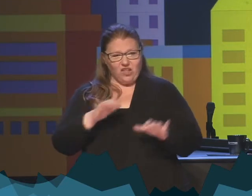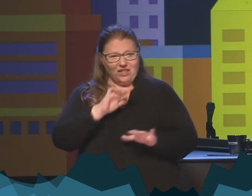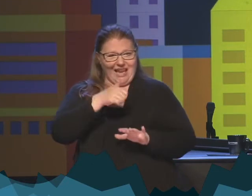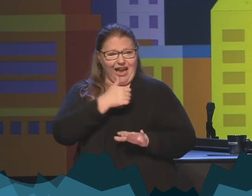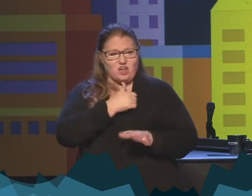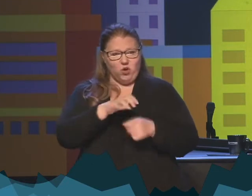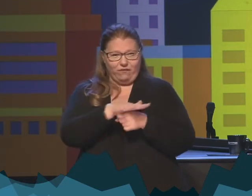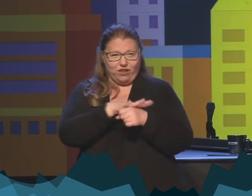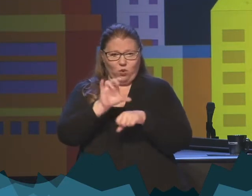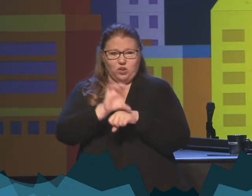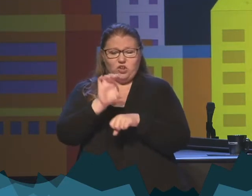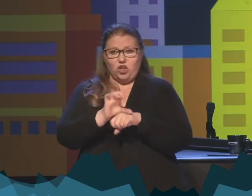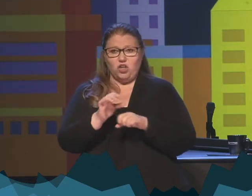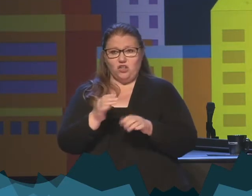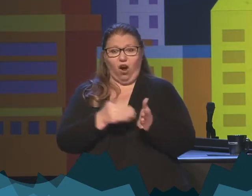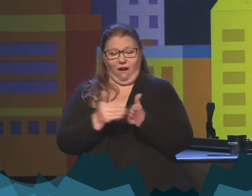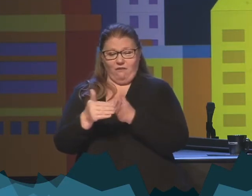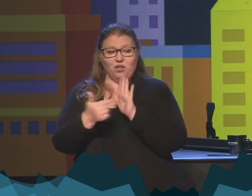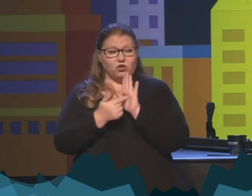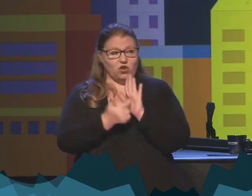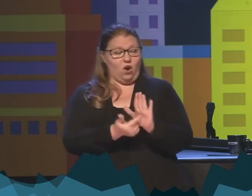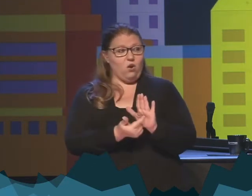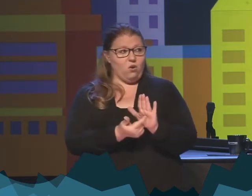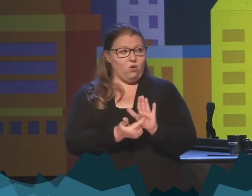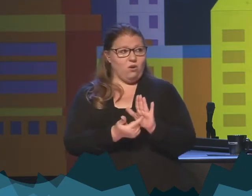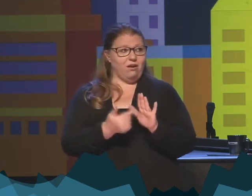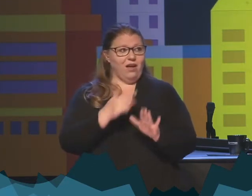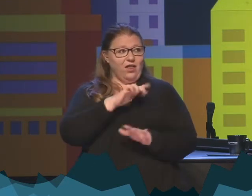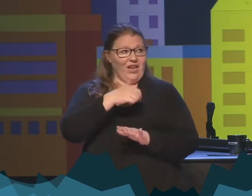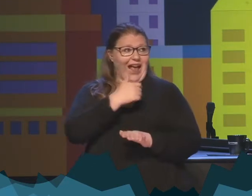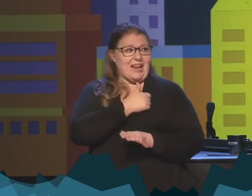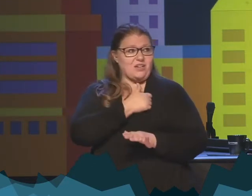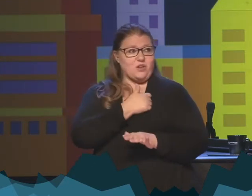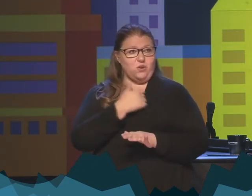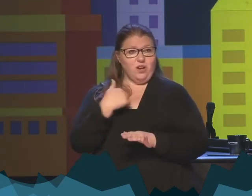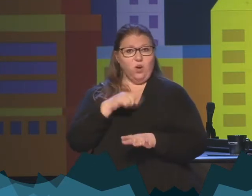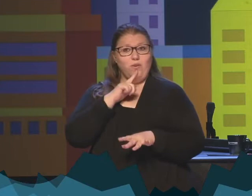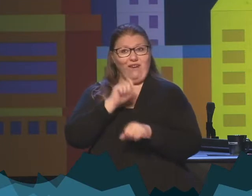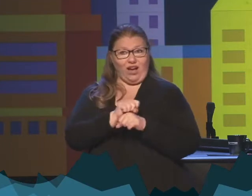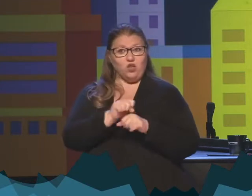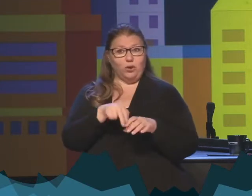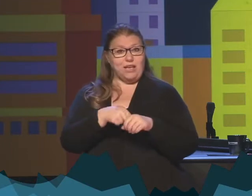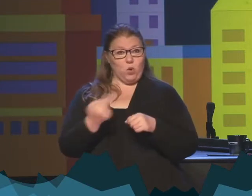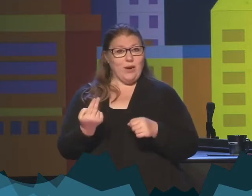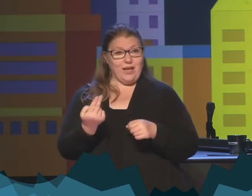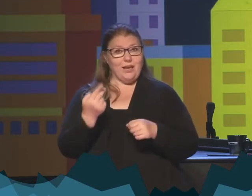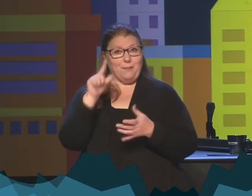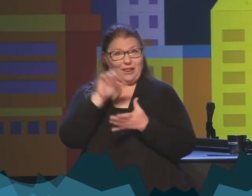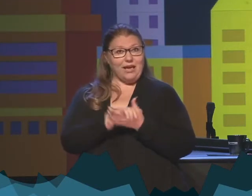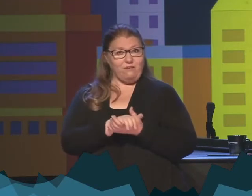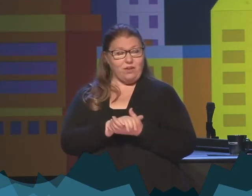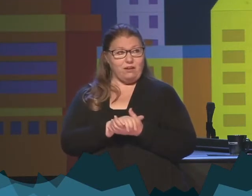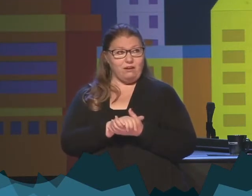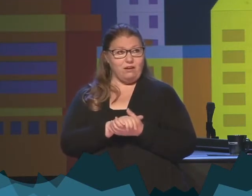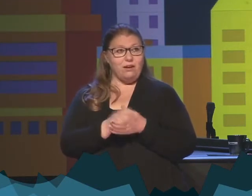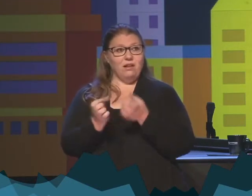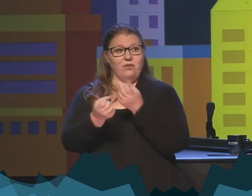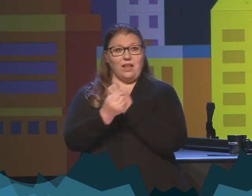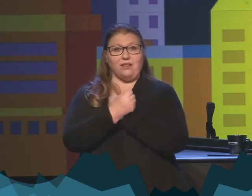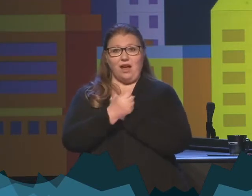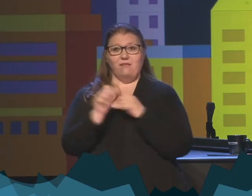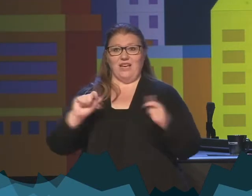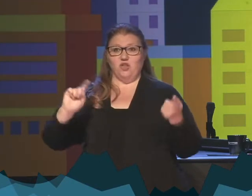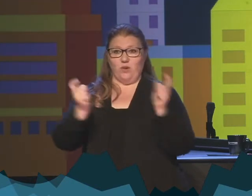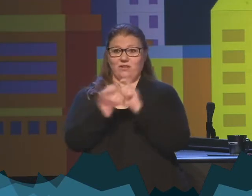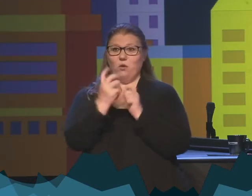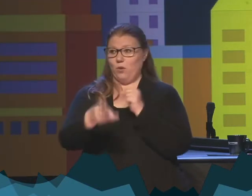local church often demonstrate that there's just this attitude where we've actually quit believing that love can actually